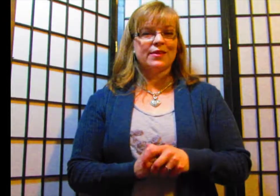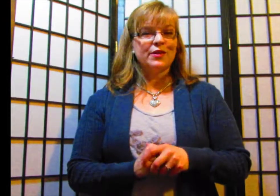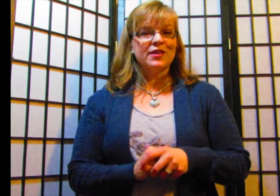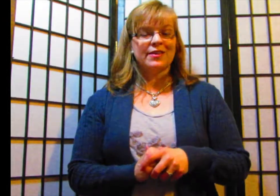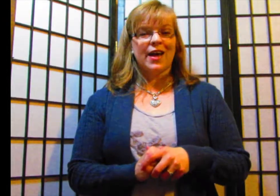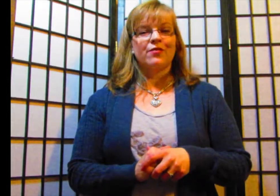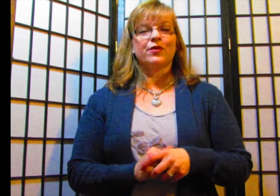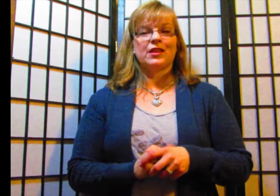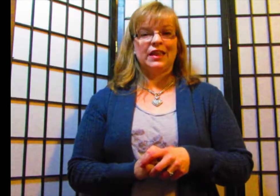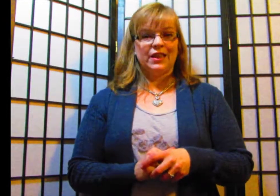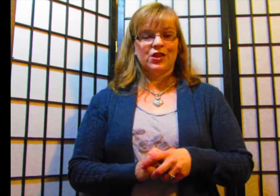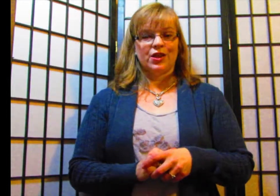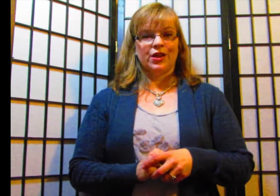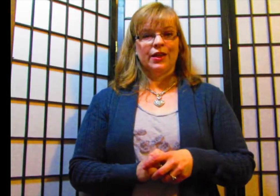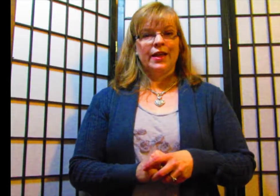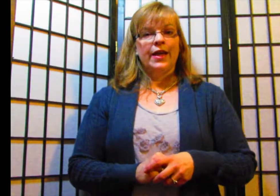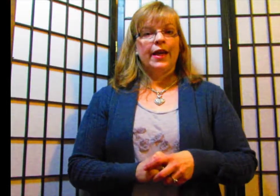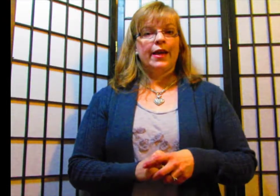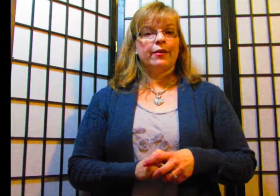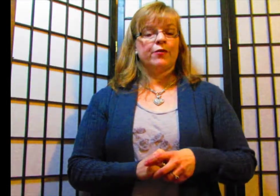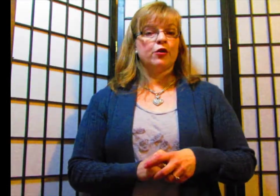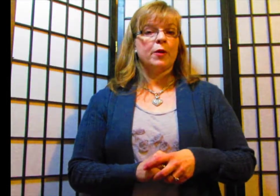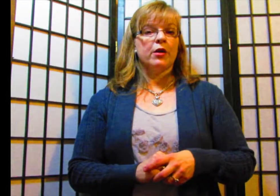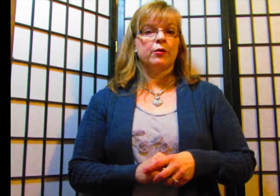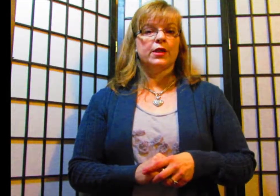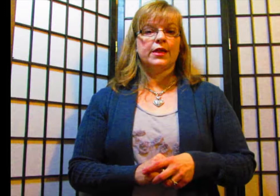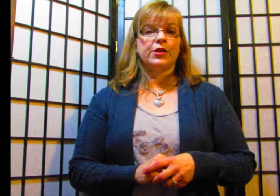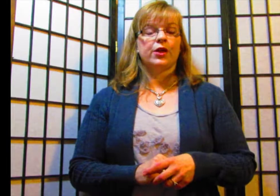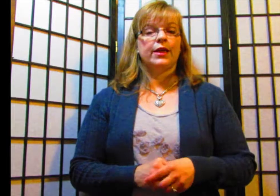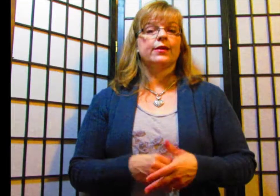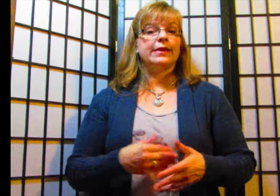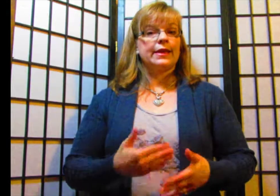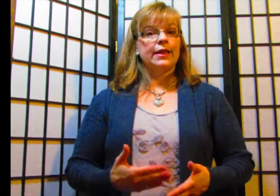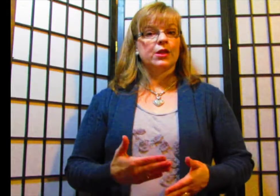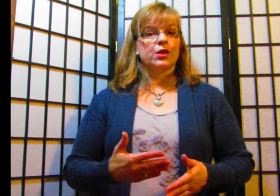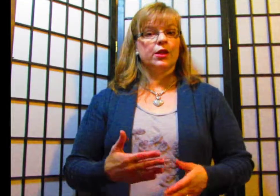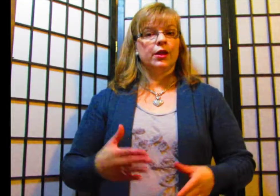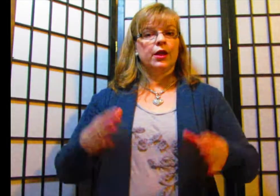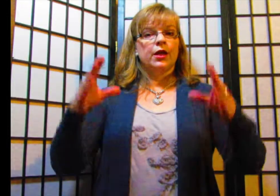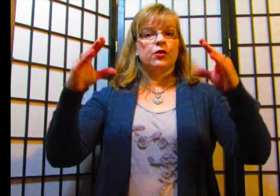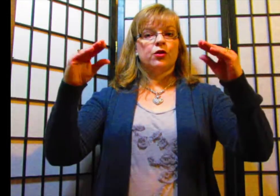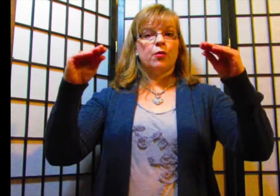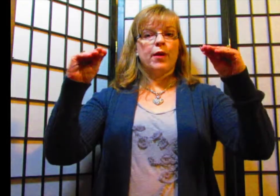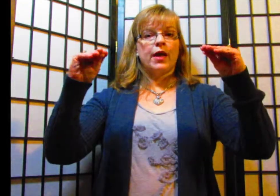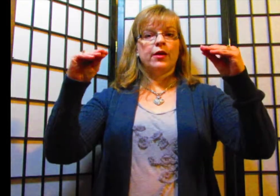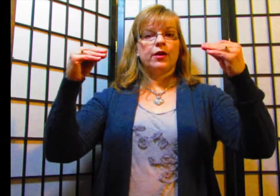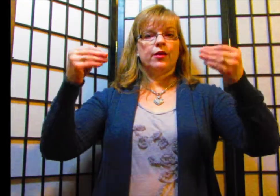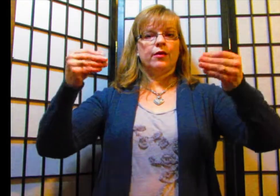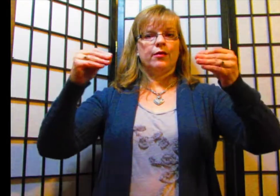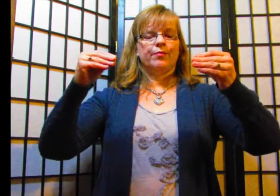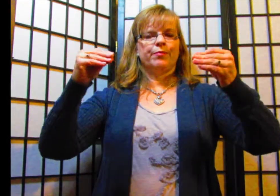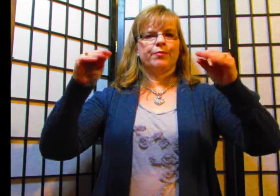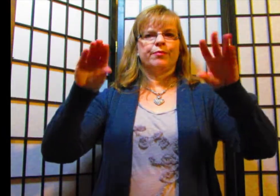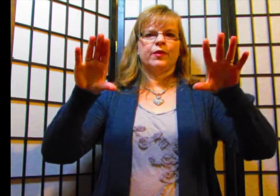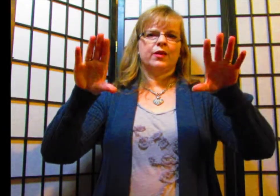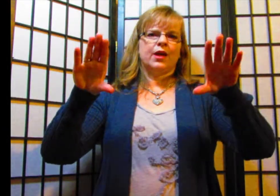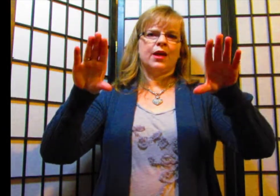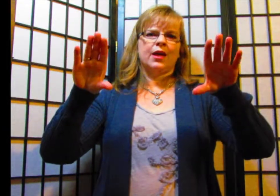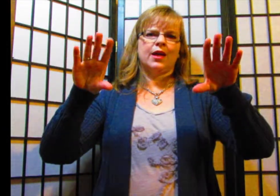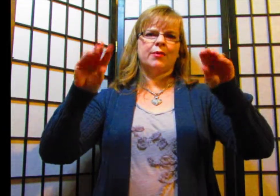learn the sign for teacher. And the first part of the word teacher is teach. So make, I'm not